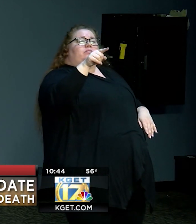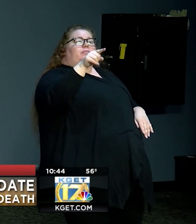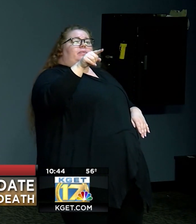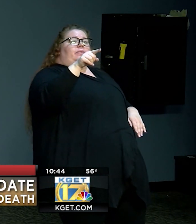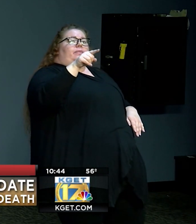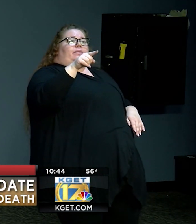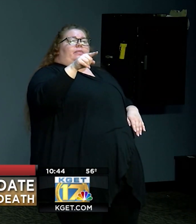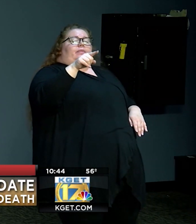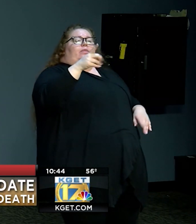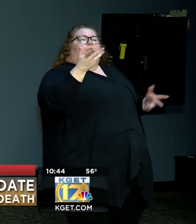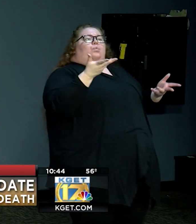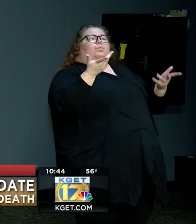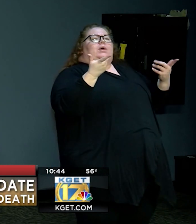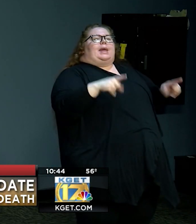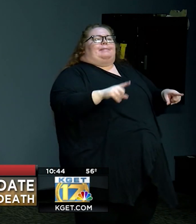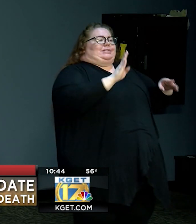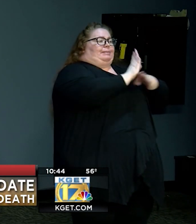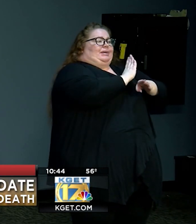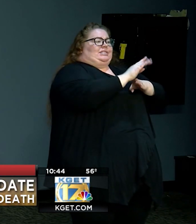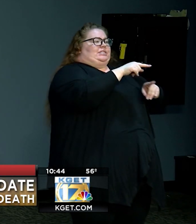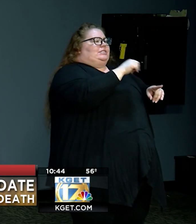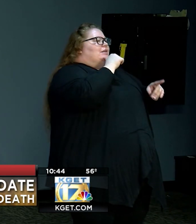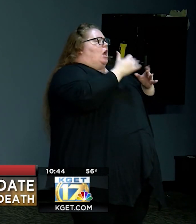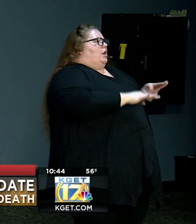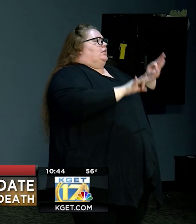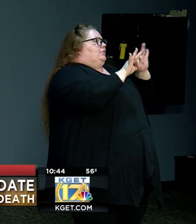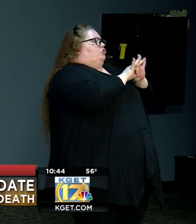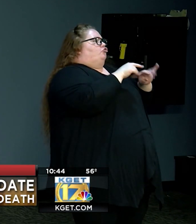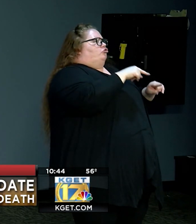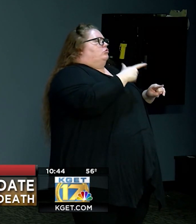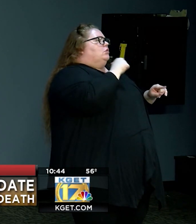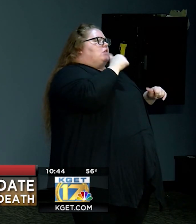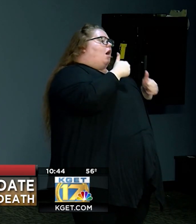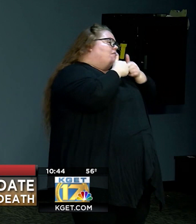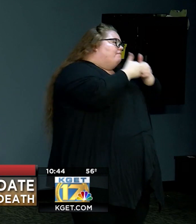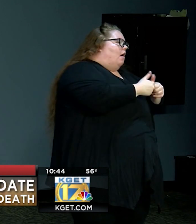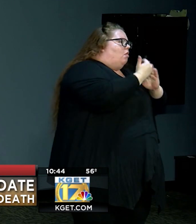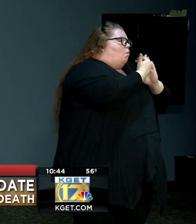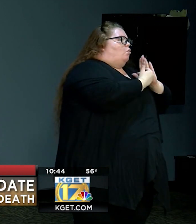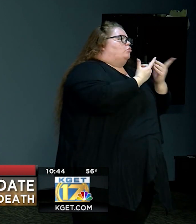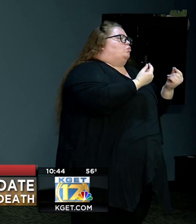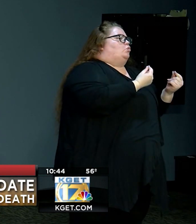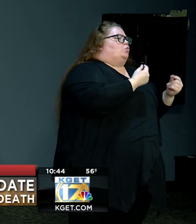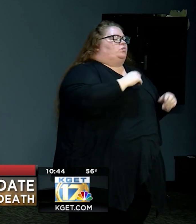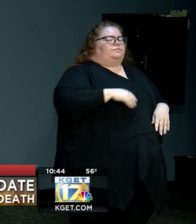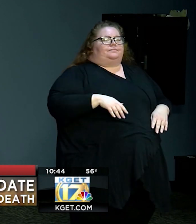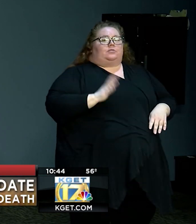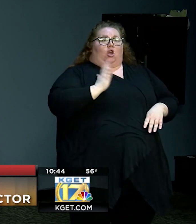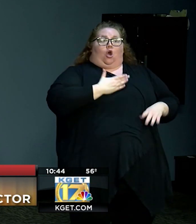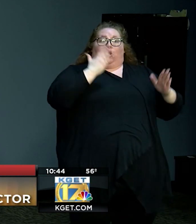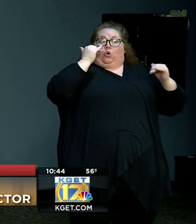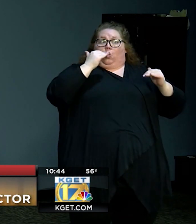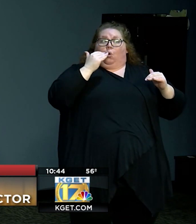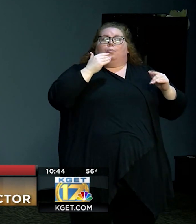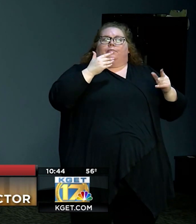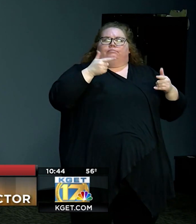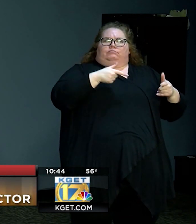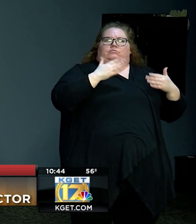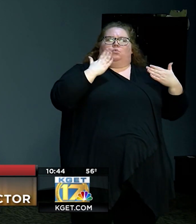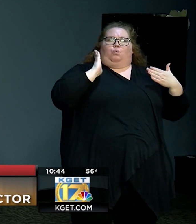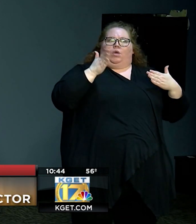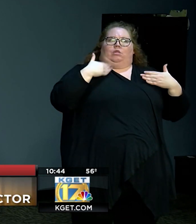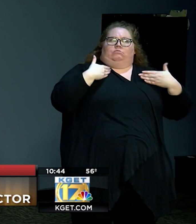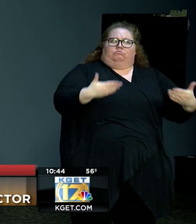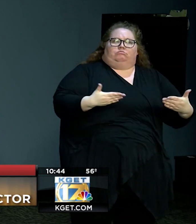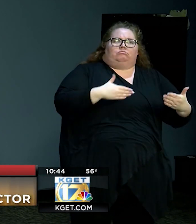a business that you've told is not essential, what happens if they don't comply with what you've asked them to do? Our hope is that they do comply. The far majority